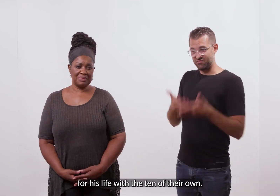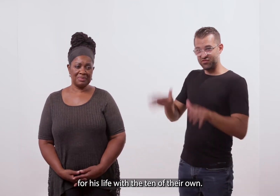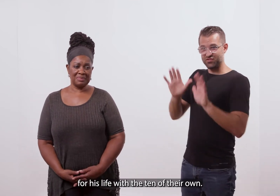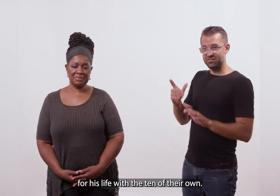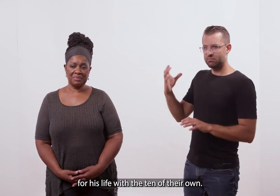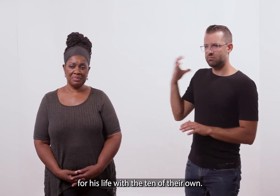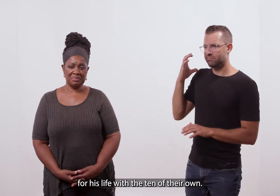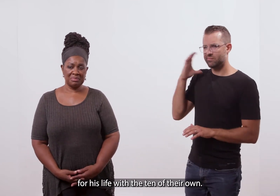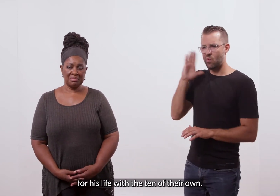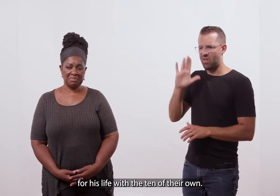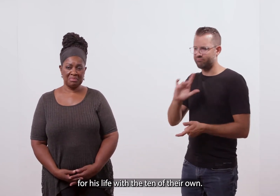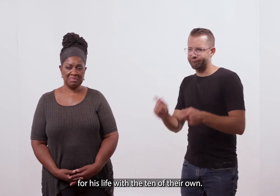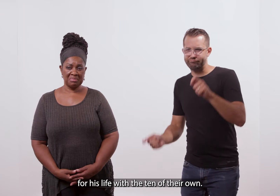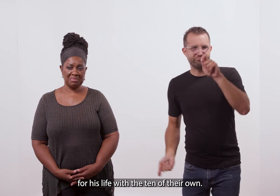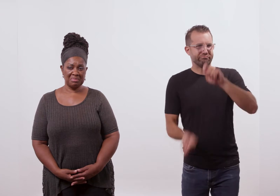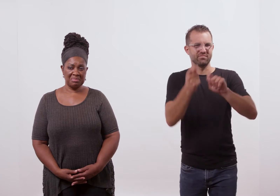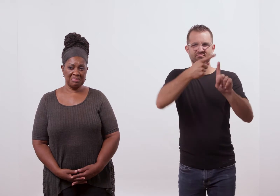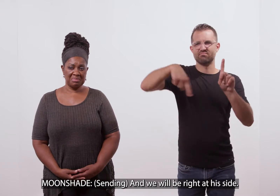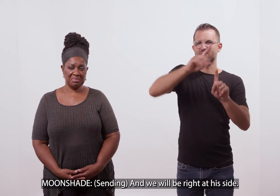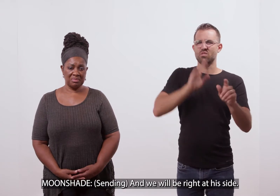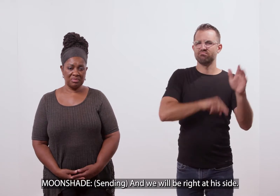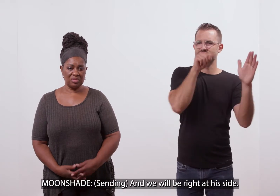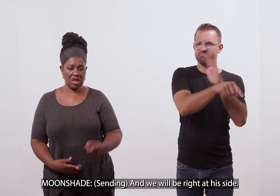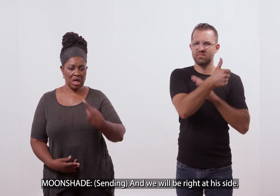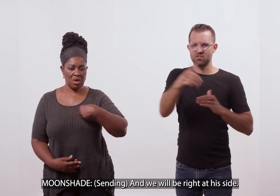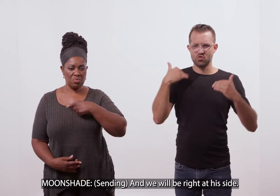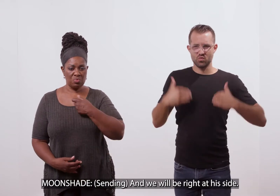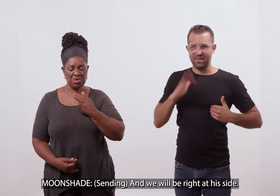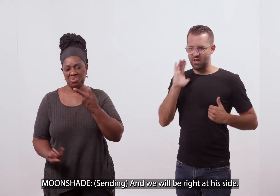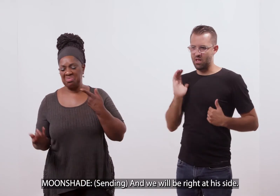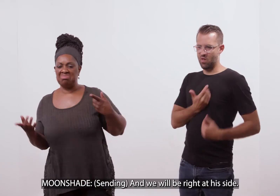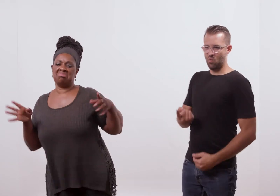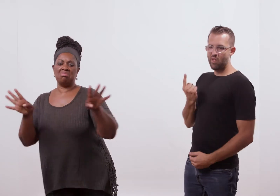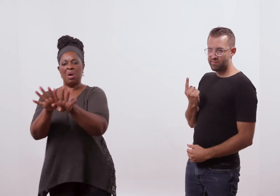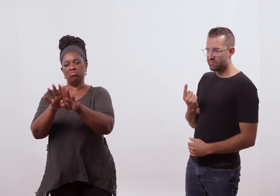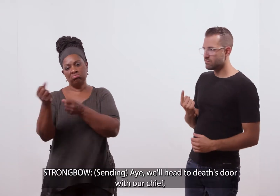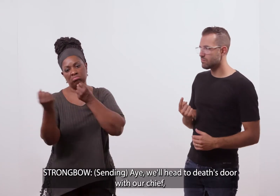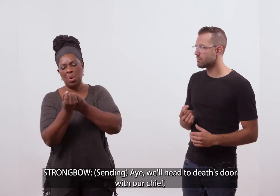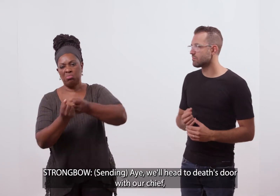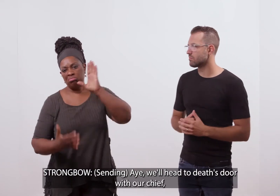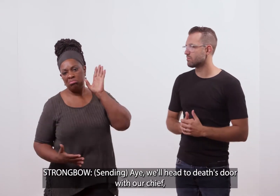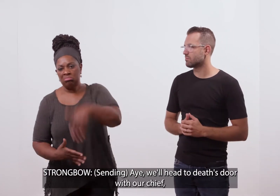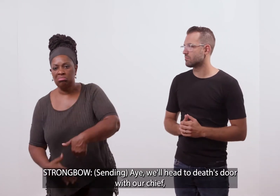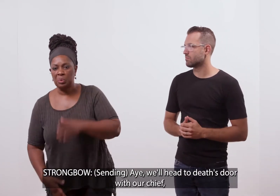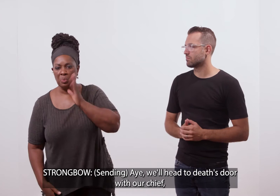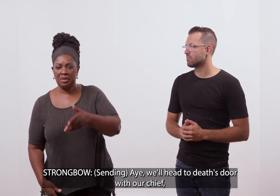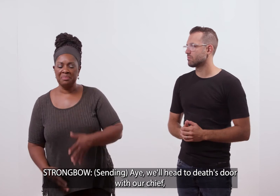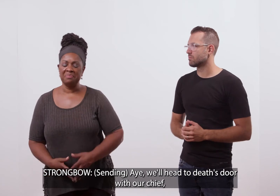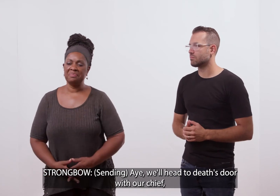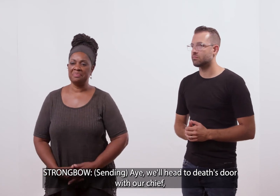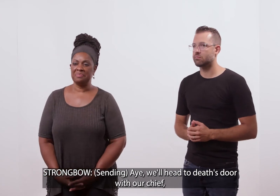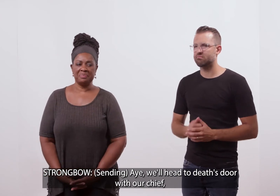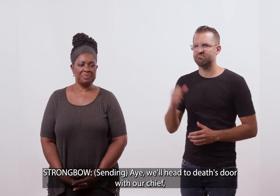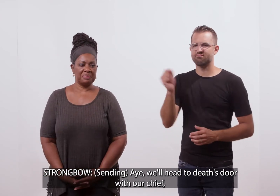life with 10 of their own. And we will be right at his side. Aye. We'll head to death's